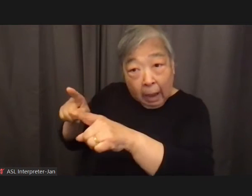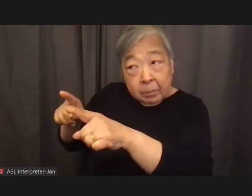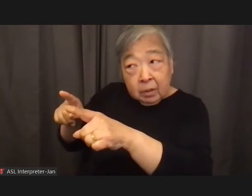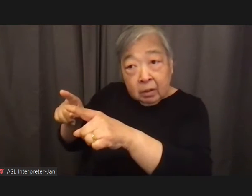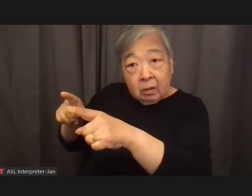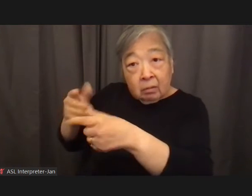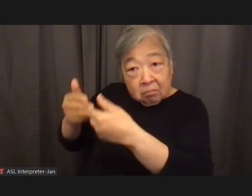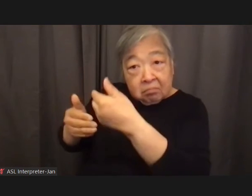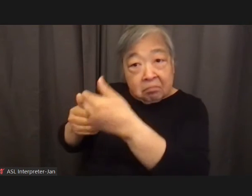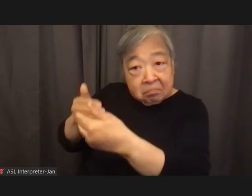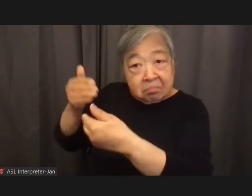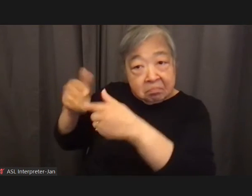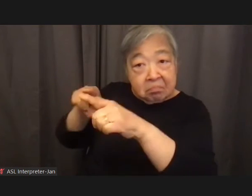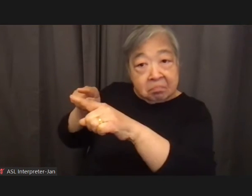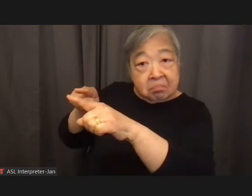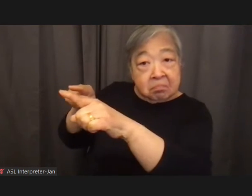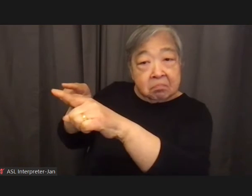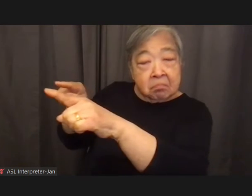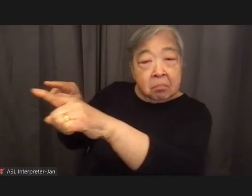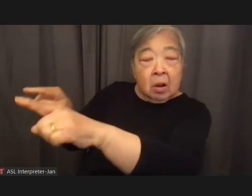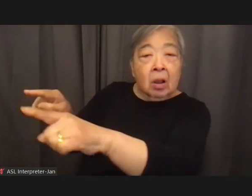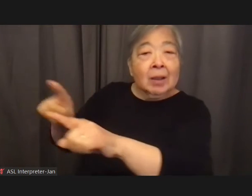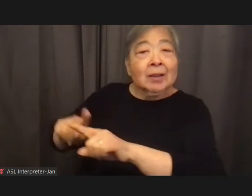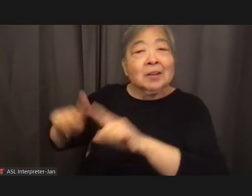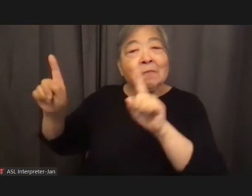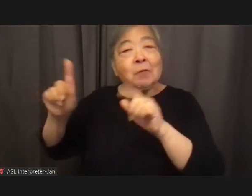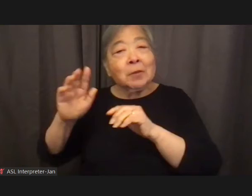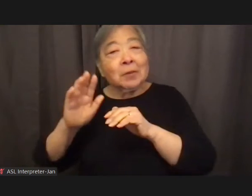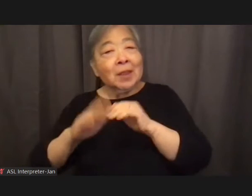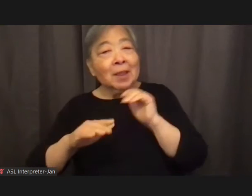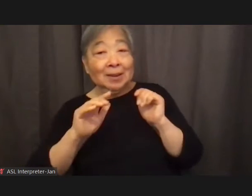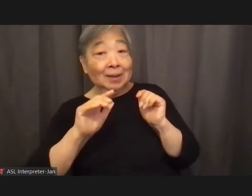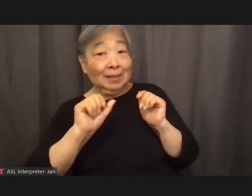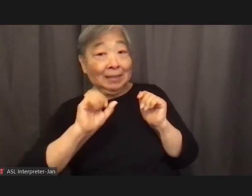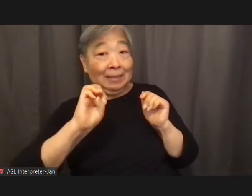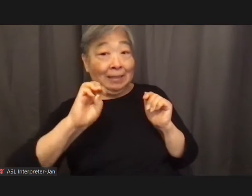And unlike Seed and Earth,